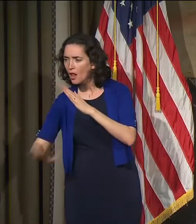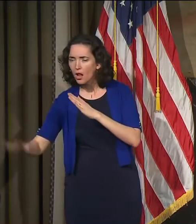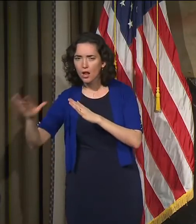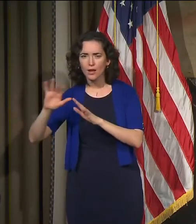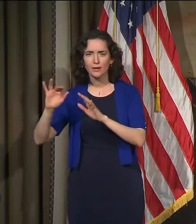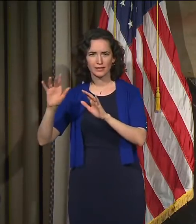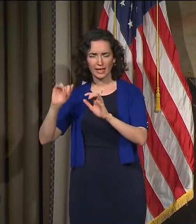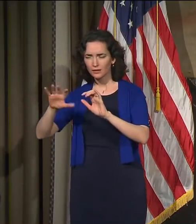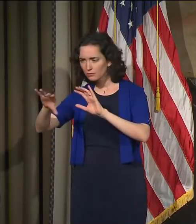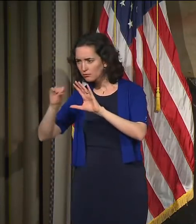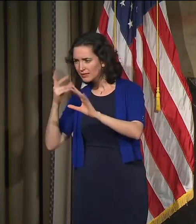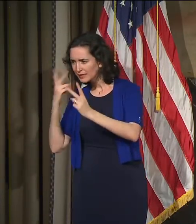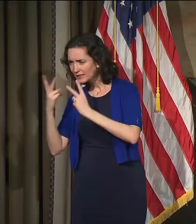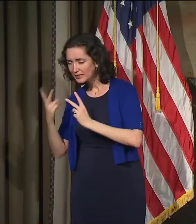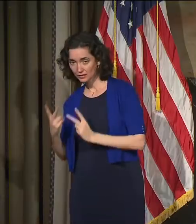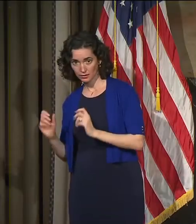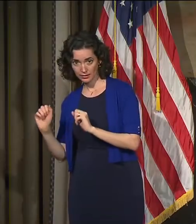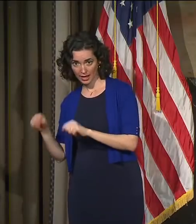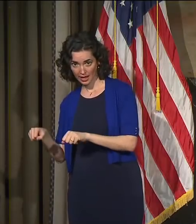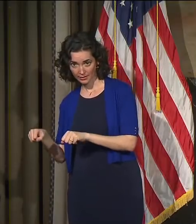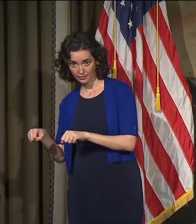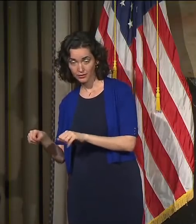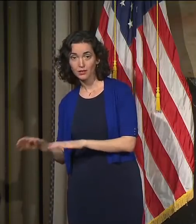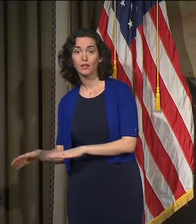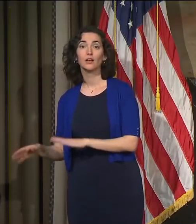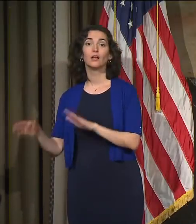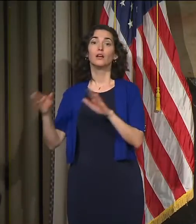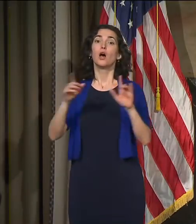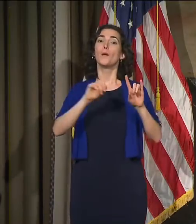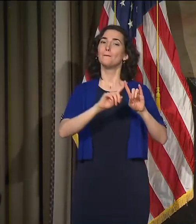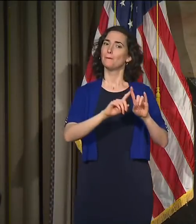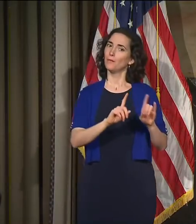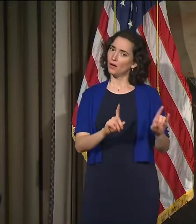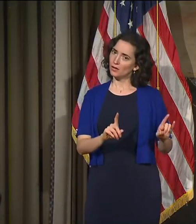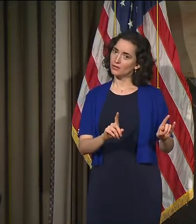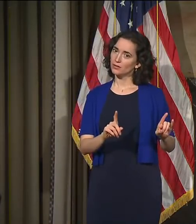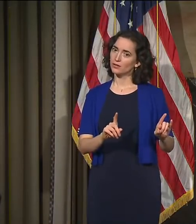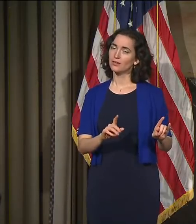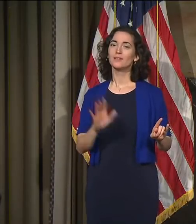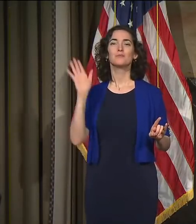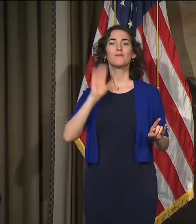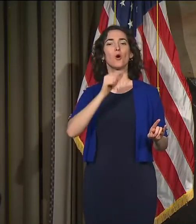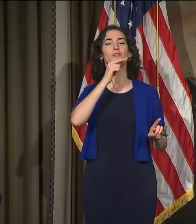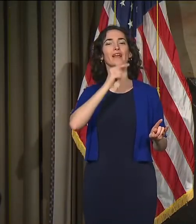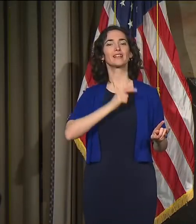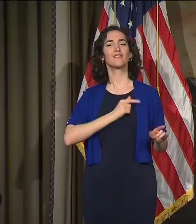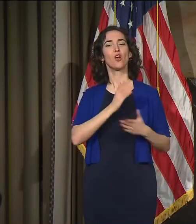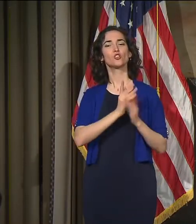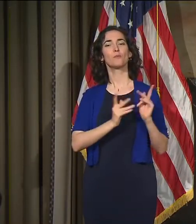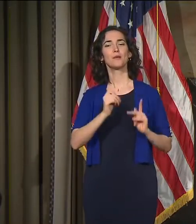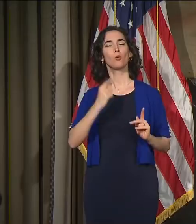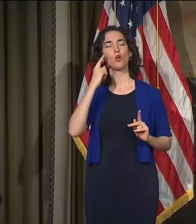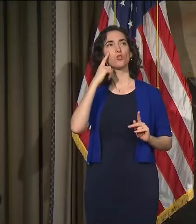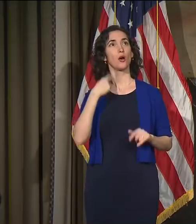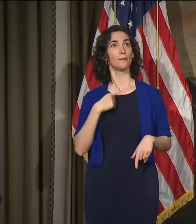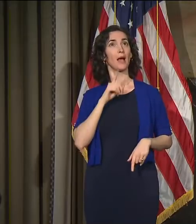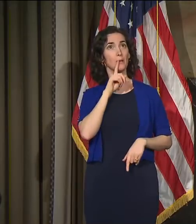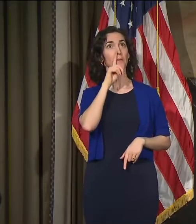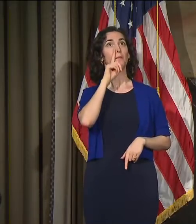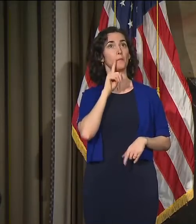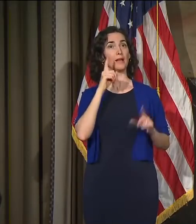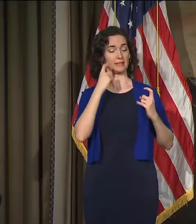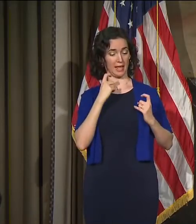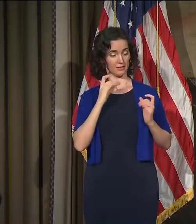forth. But we know that people over the Thanksgiving holiday thought they could test their way into a